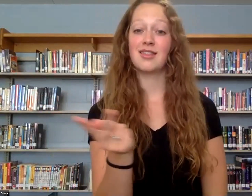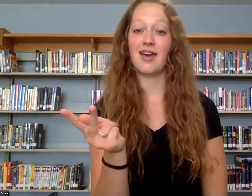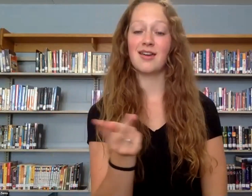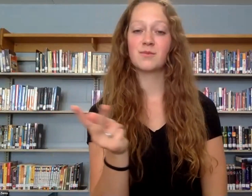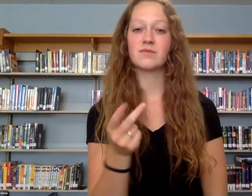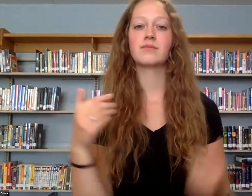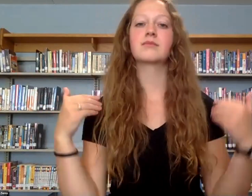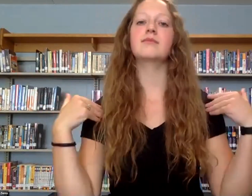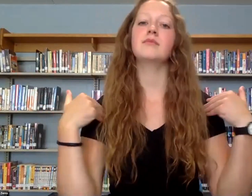They